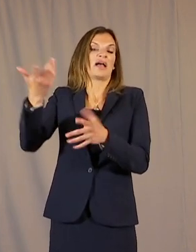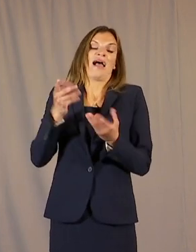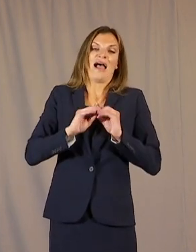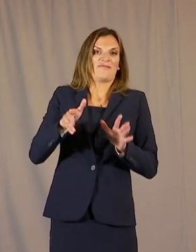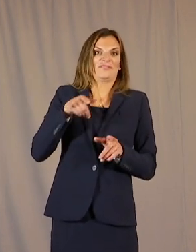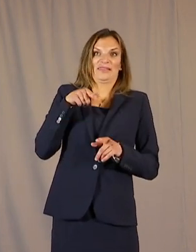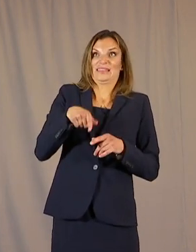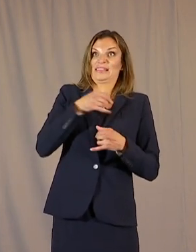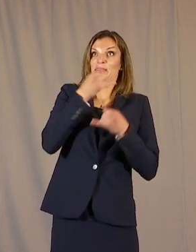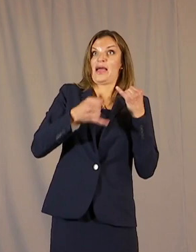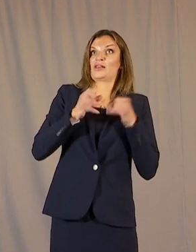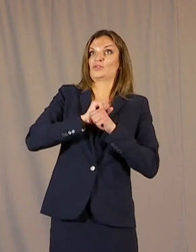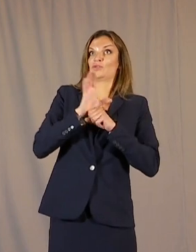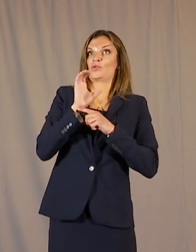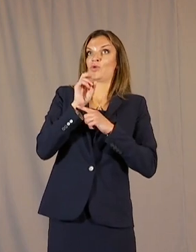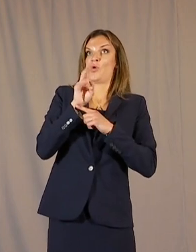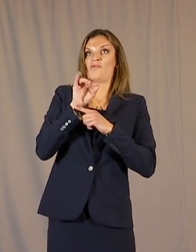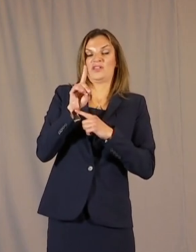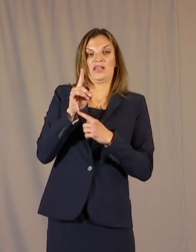pandemic.